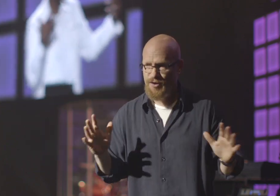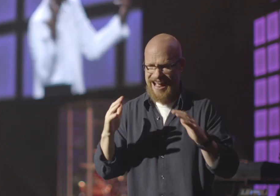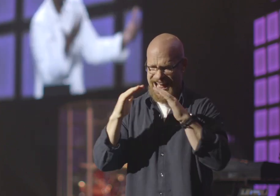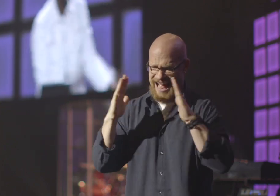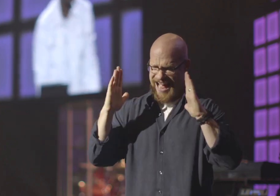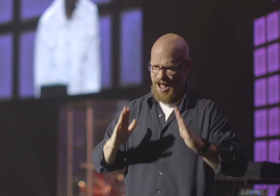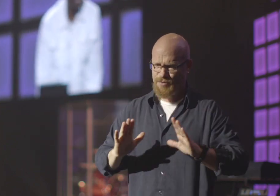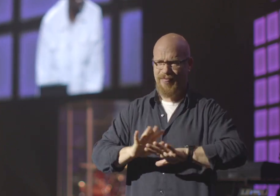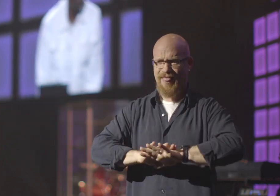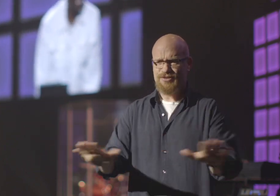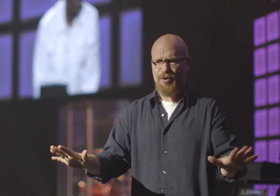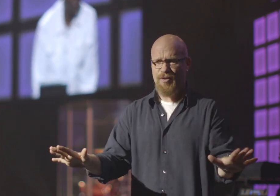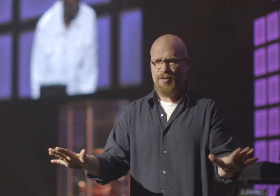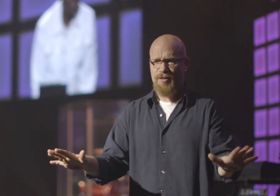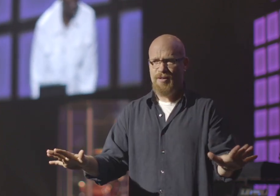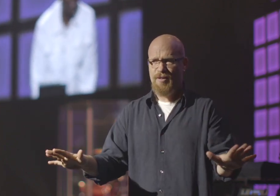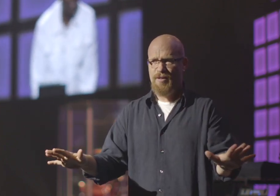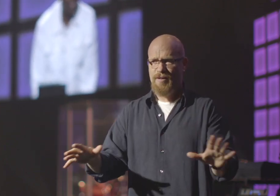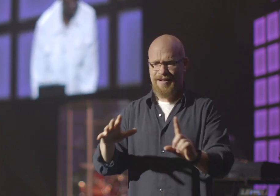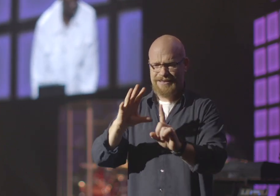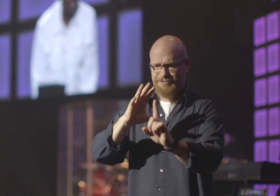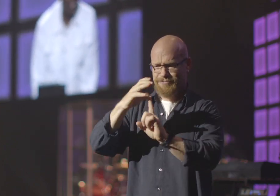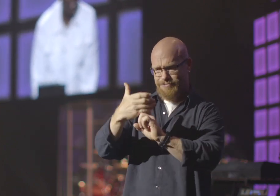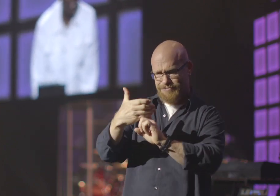are just the houses that we live in.